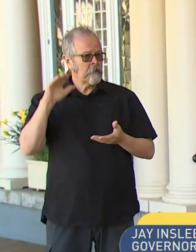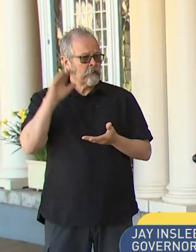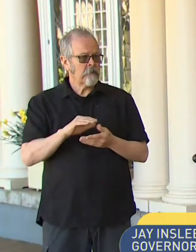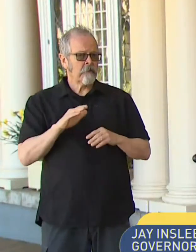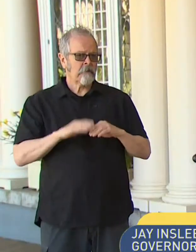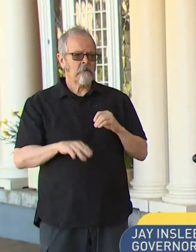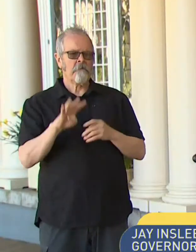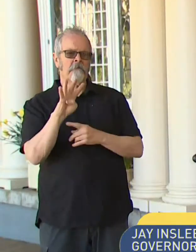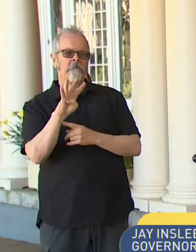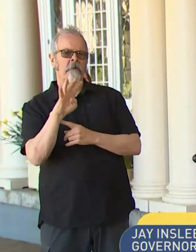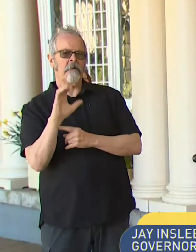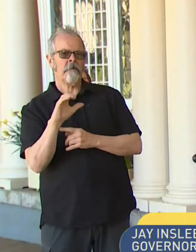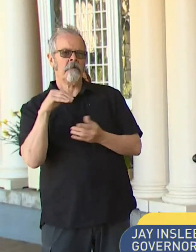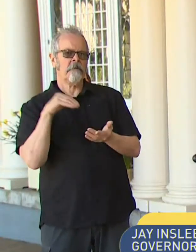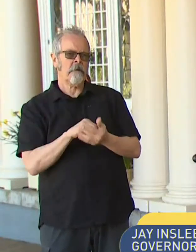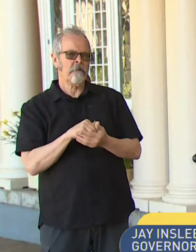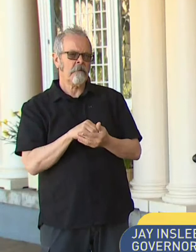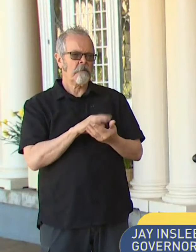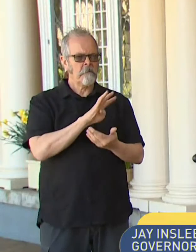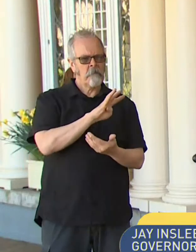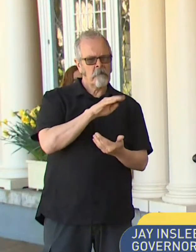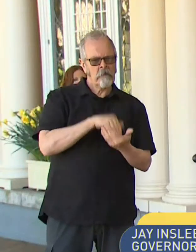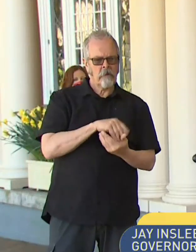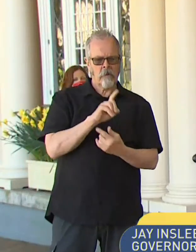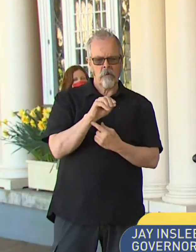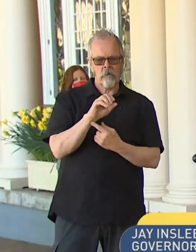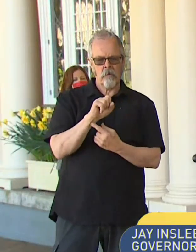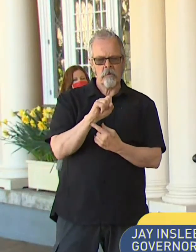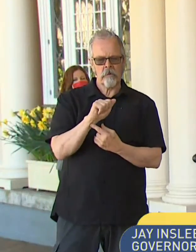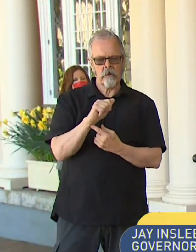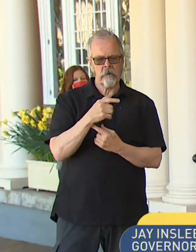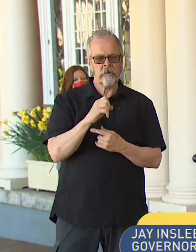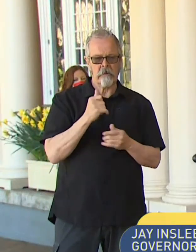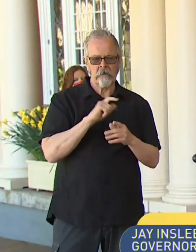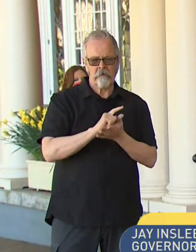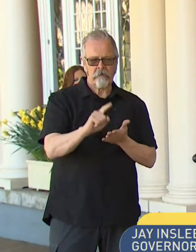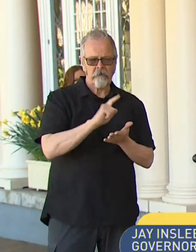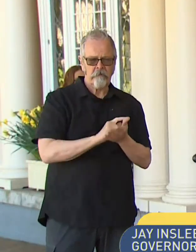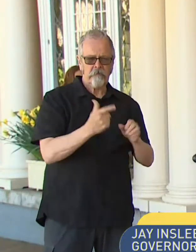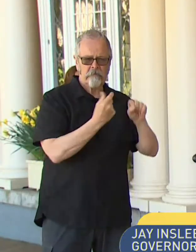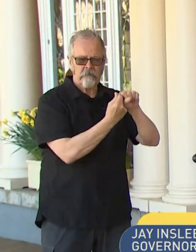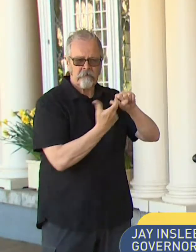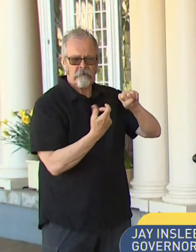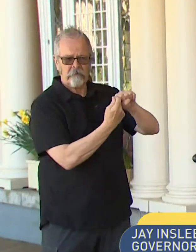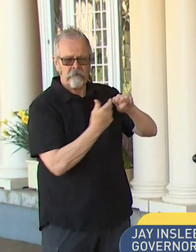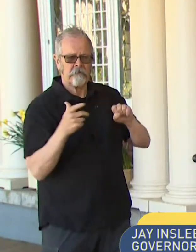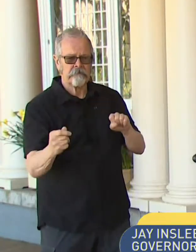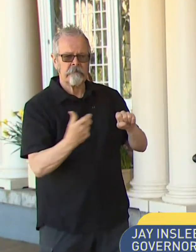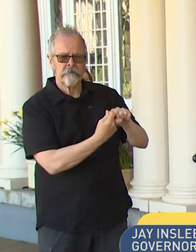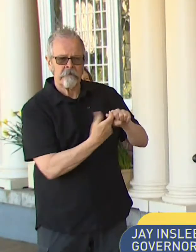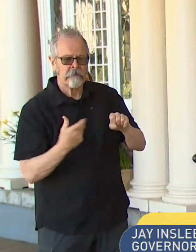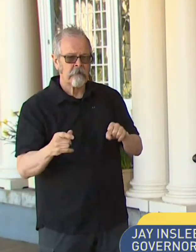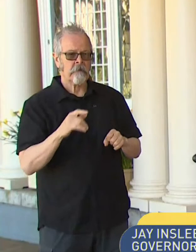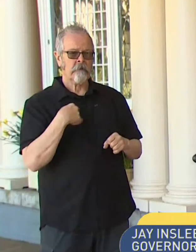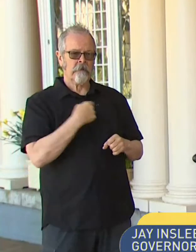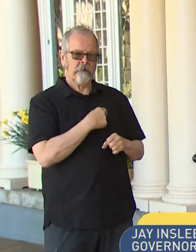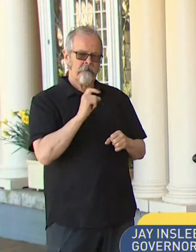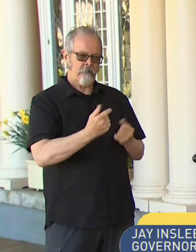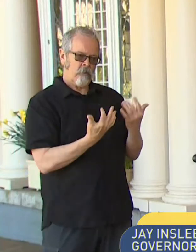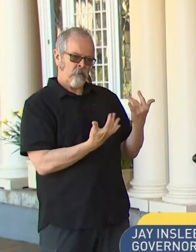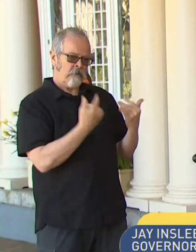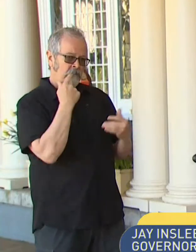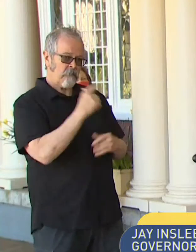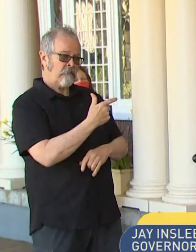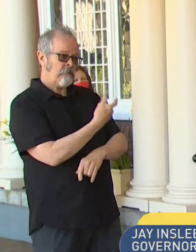week. So we know that there's going to be waiting for this vaccine. But you don't have to be passive. You can